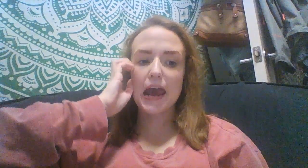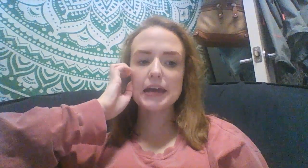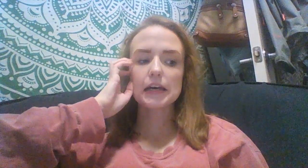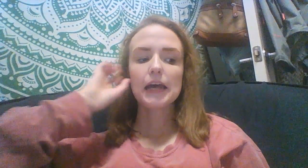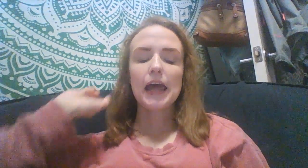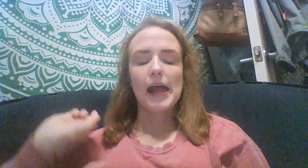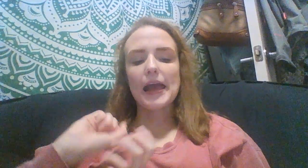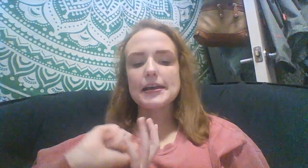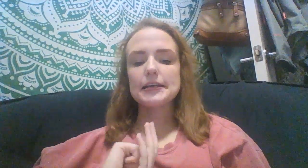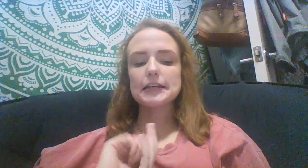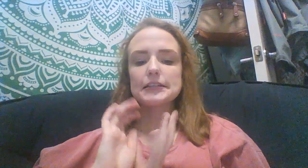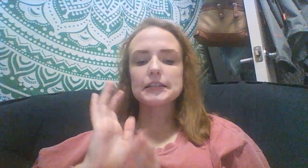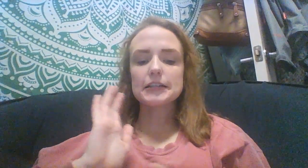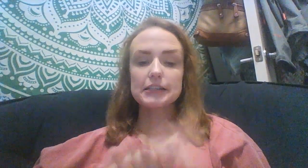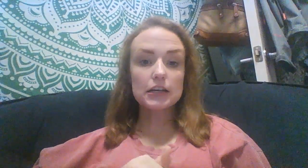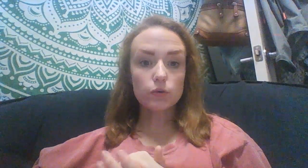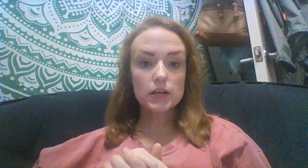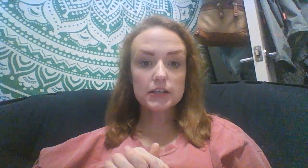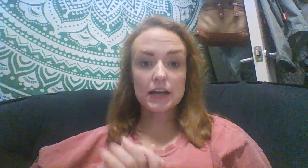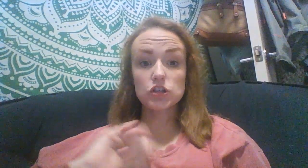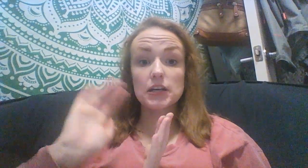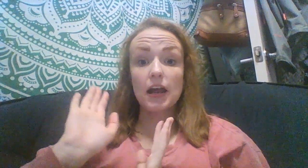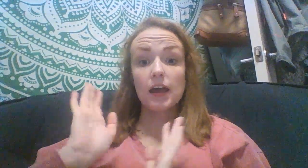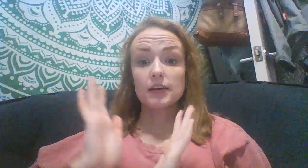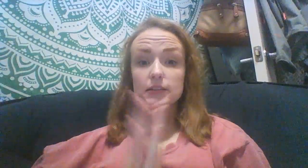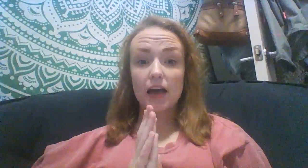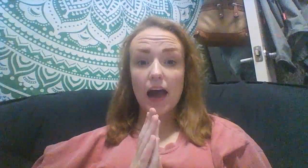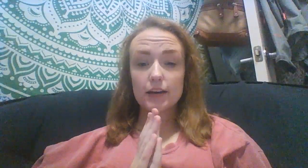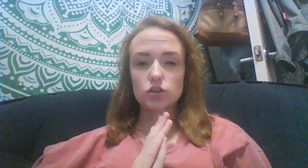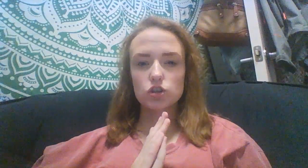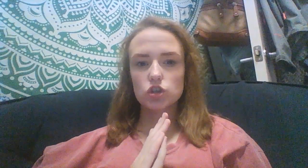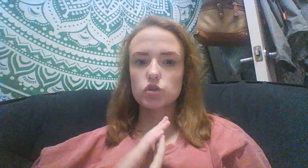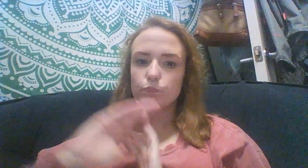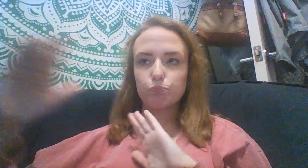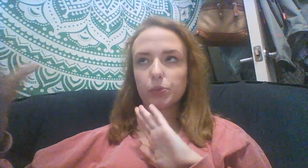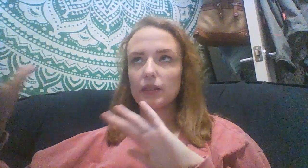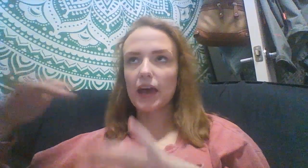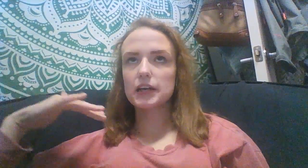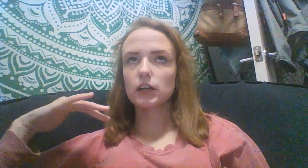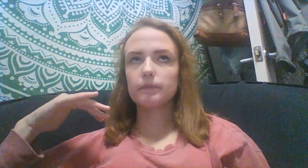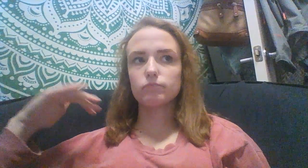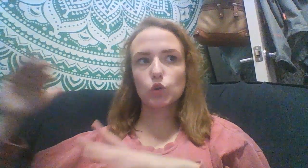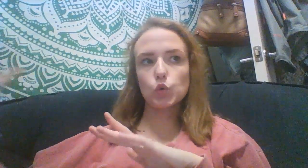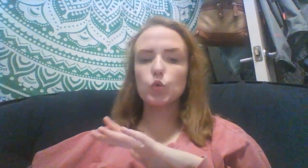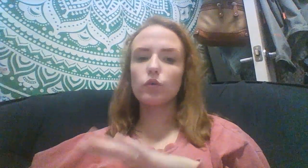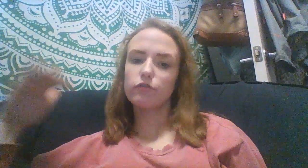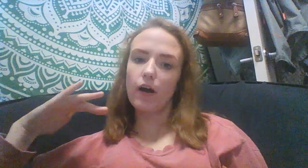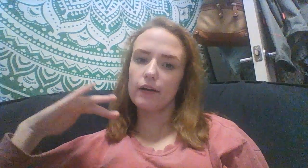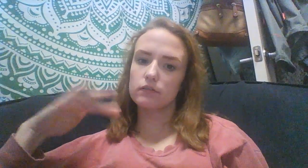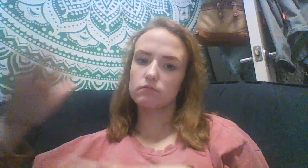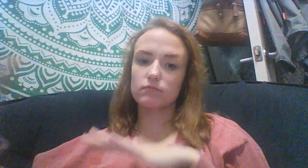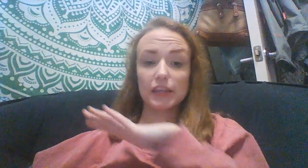take, and it's an extended orientation slash like cool, fun,